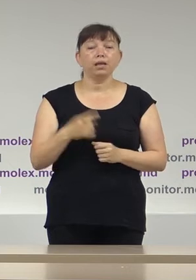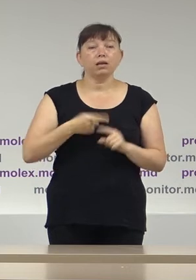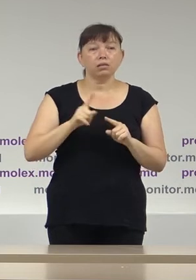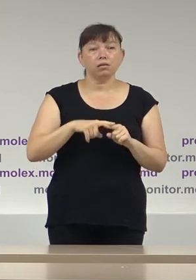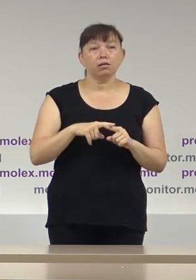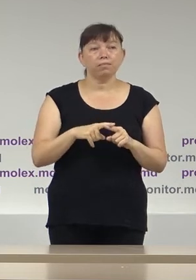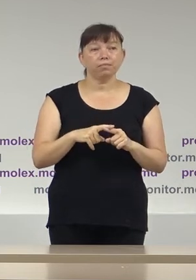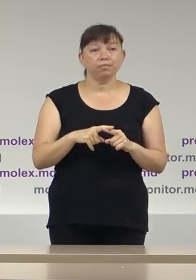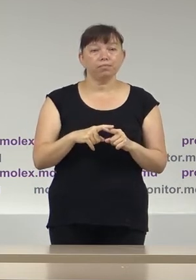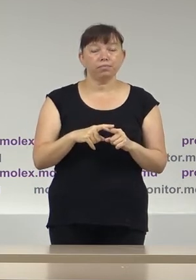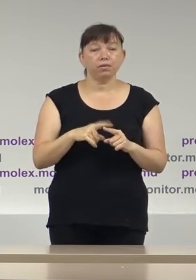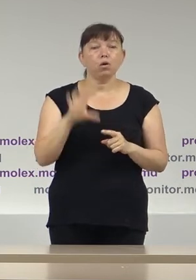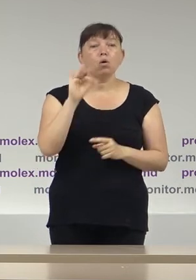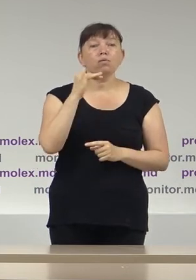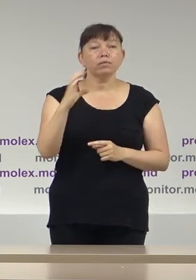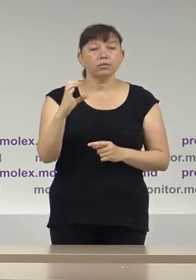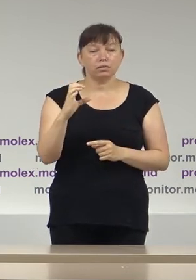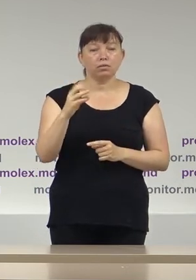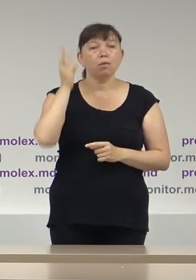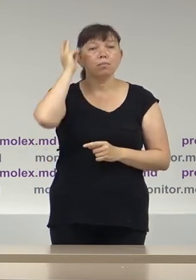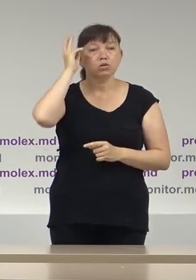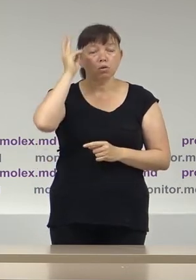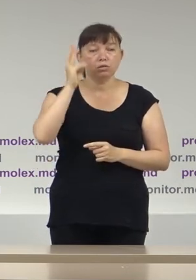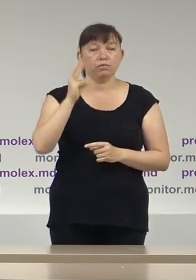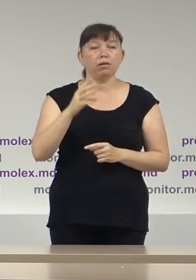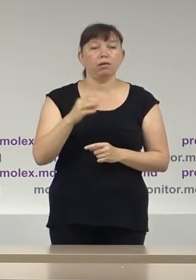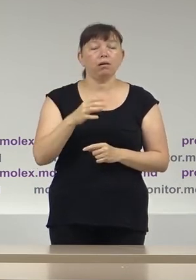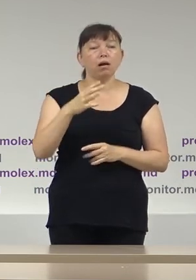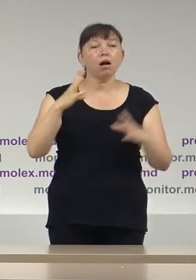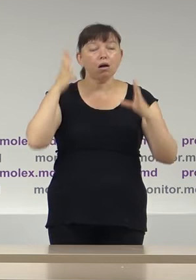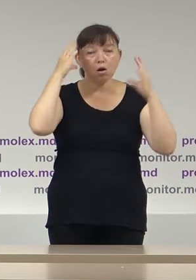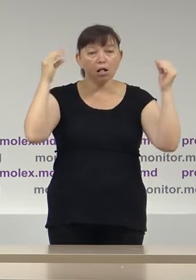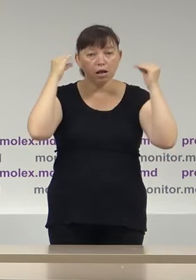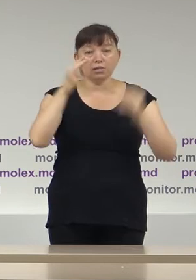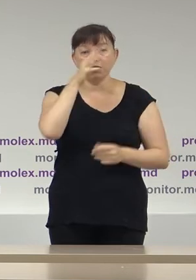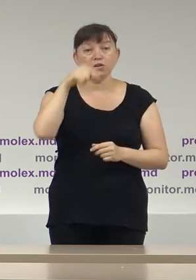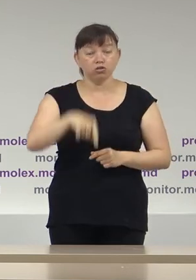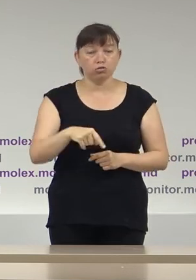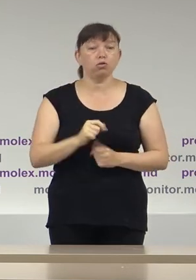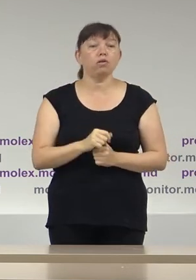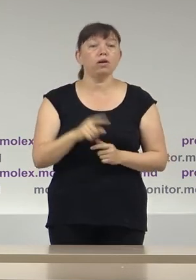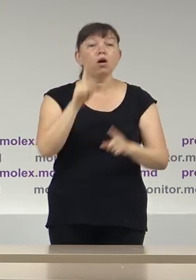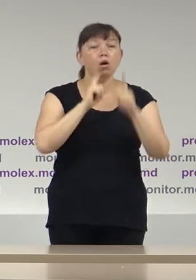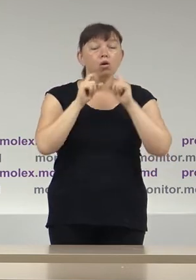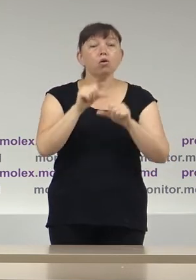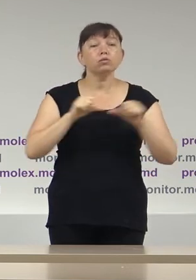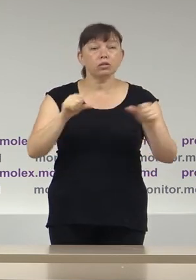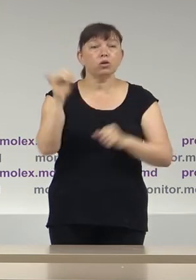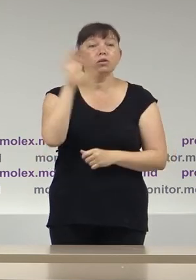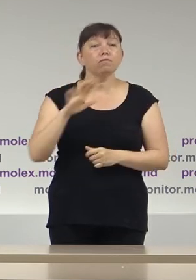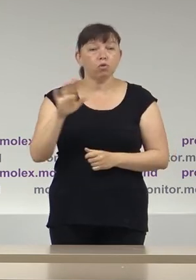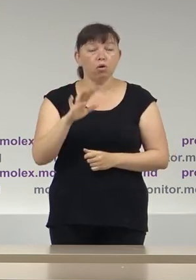United States Agency for International Development, USAID, Netherlands Embassy Office in